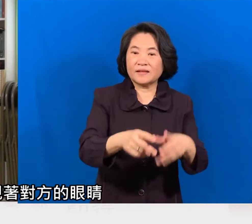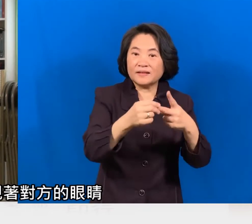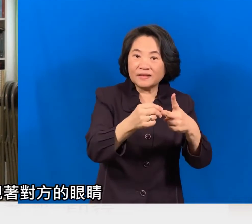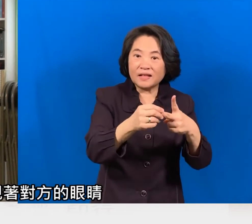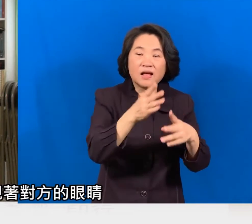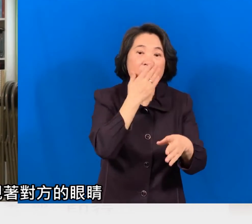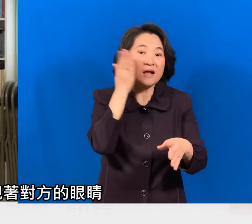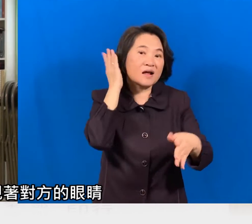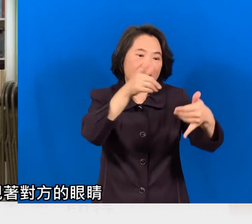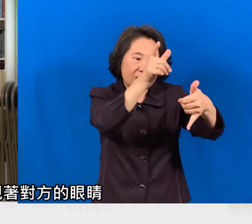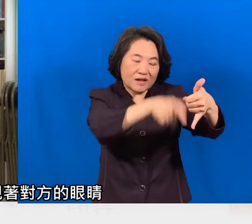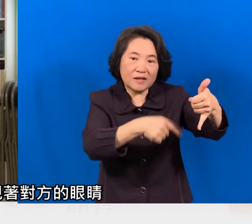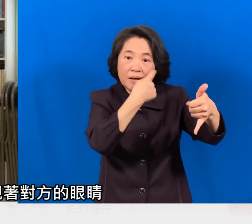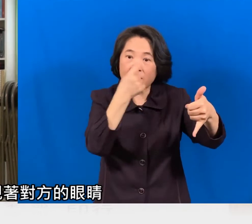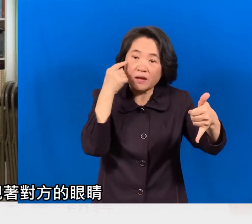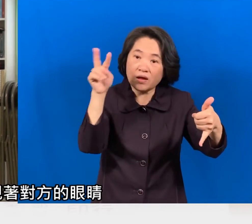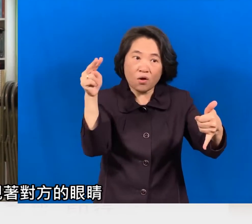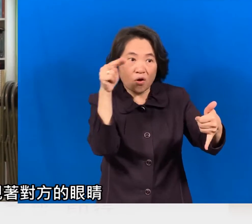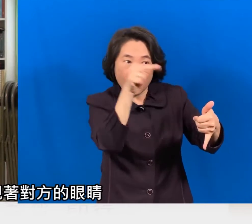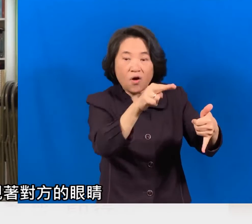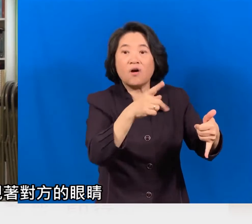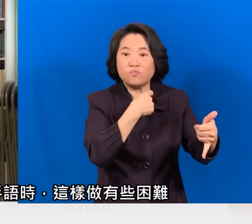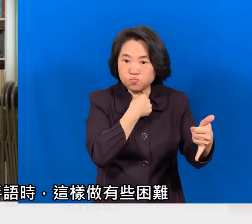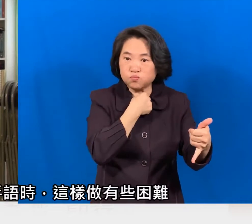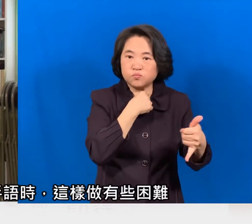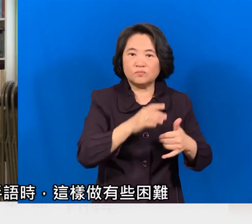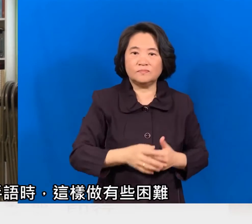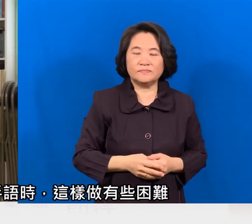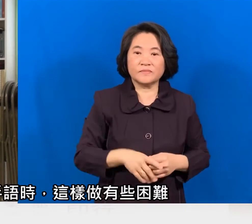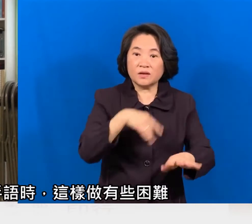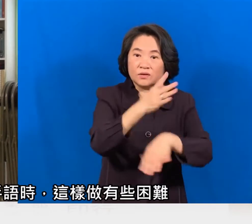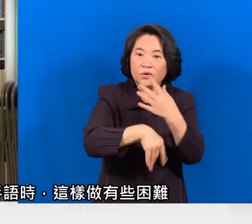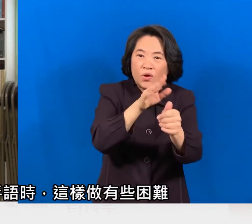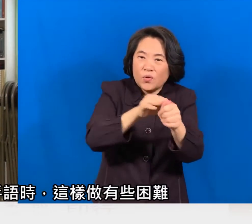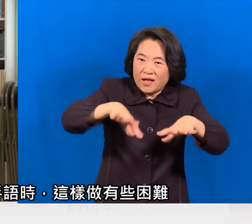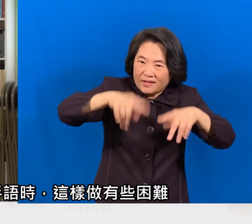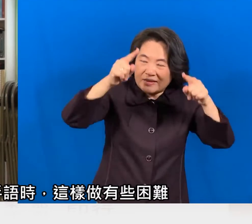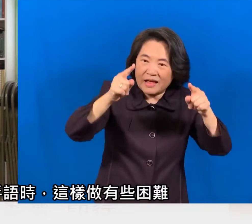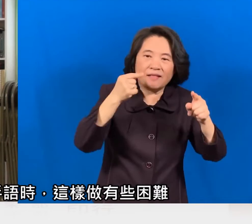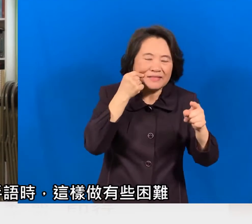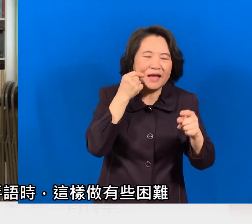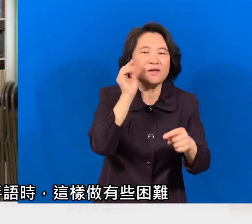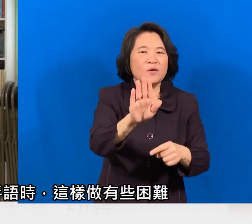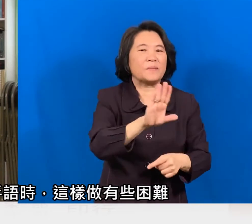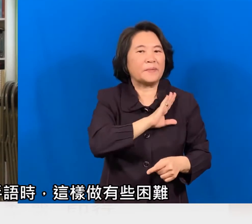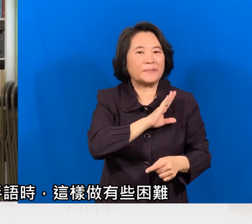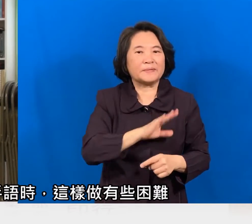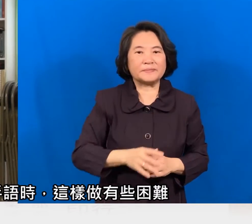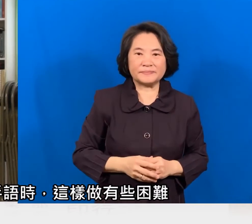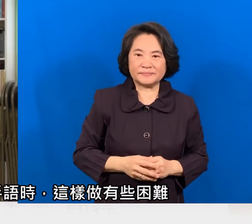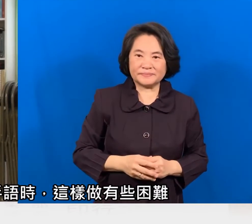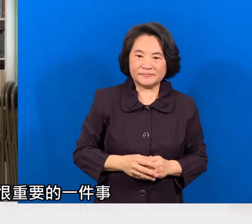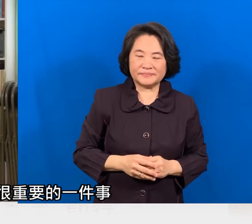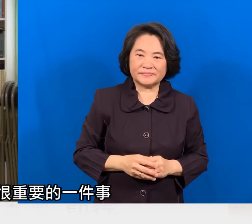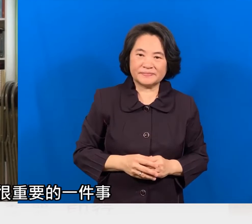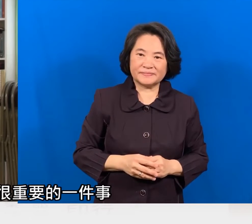2. Focus your attention on your partner's eyes. Perhaps, if you're just starting your study of sign language, you'll find this